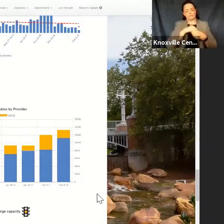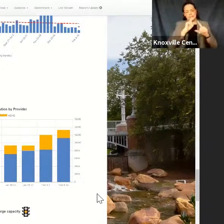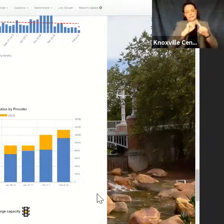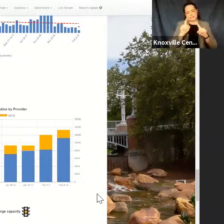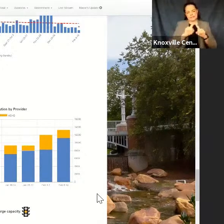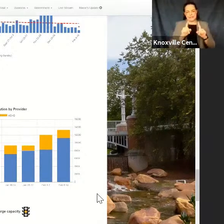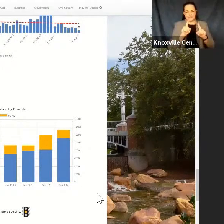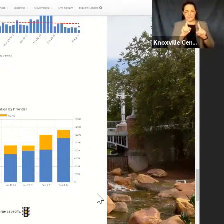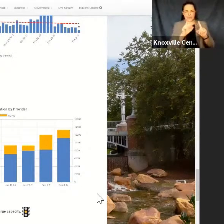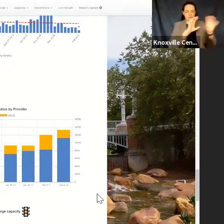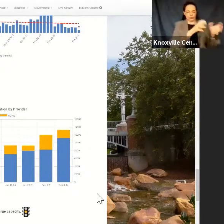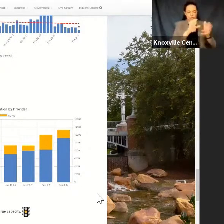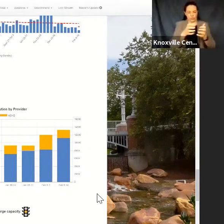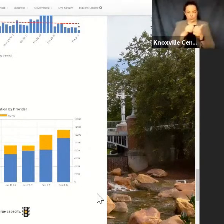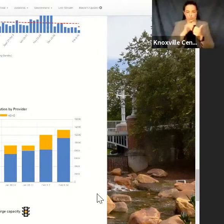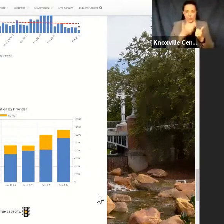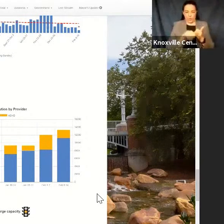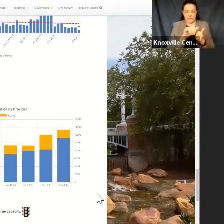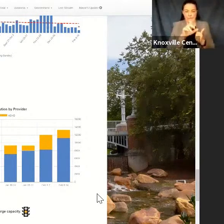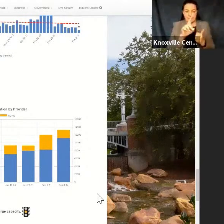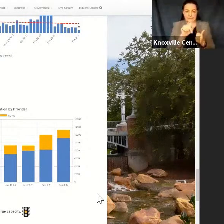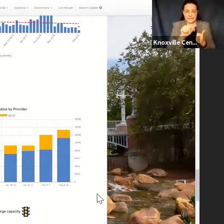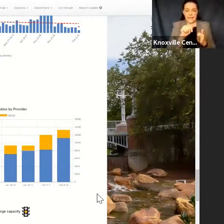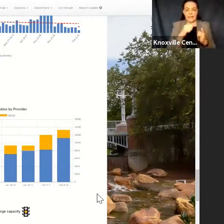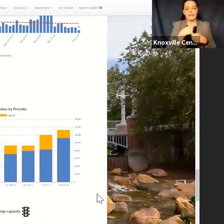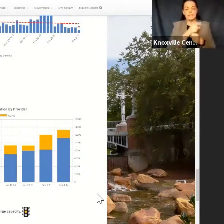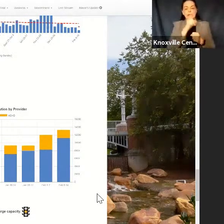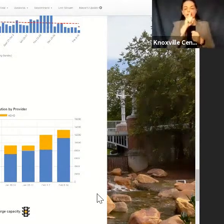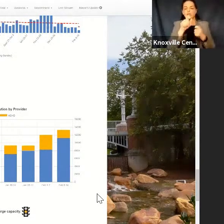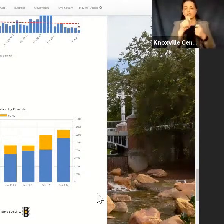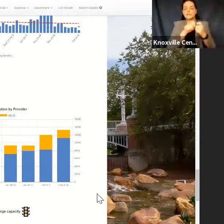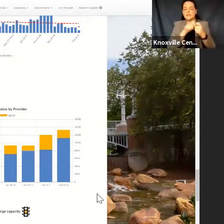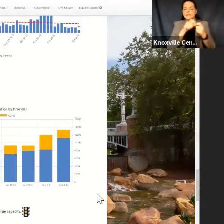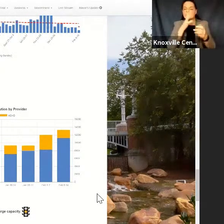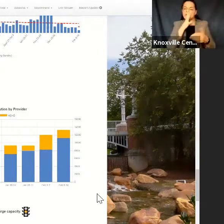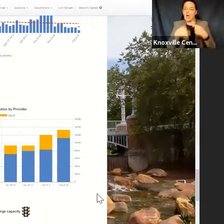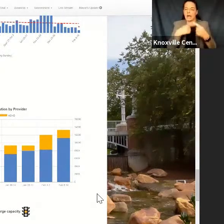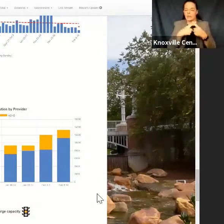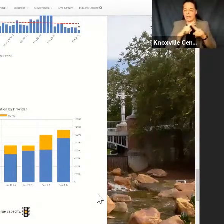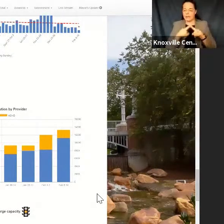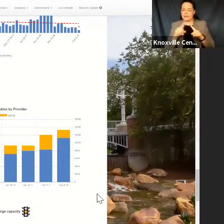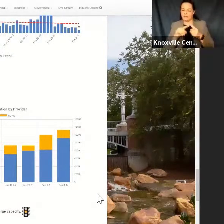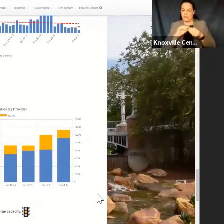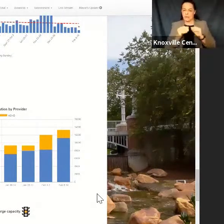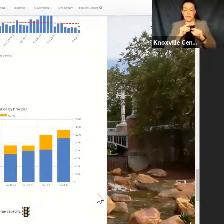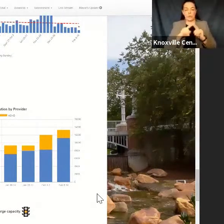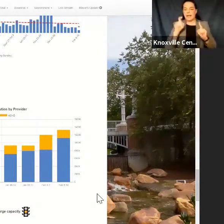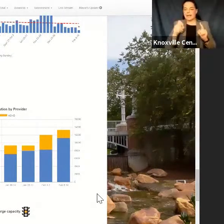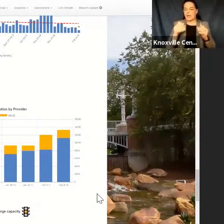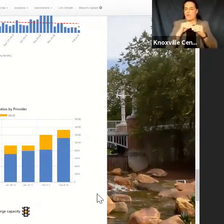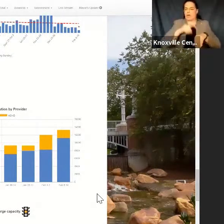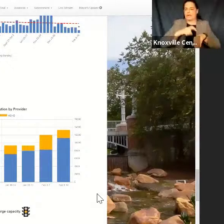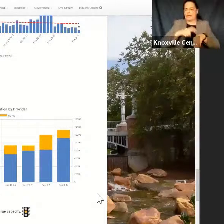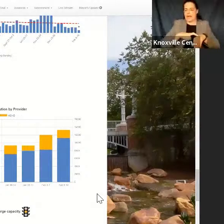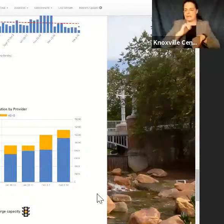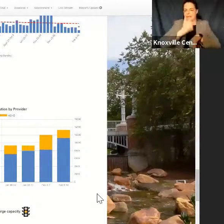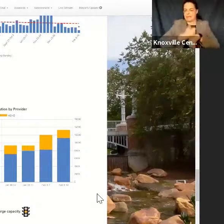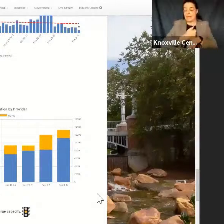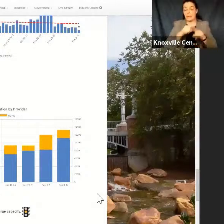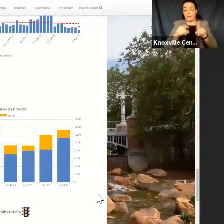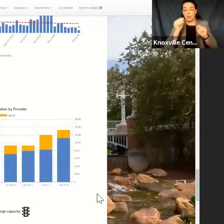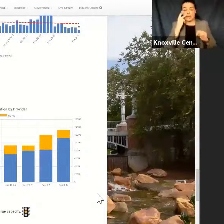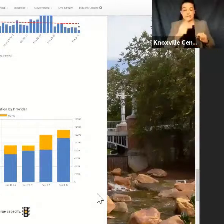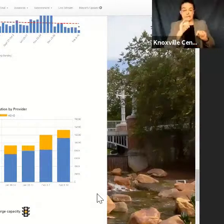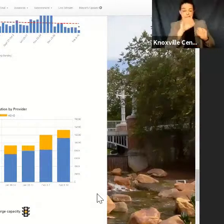more specifically talk about the trends. We need a little bit more time to do that. However, as you can see from the graph,